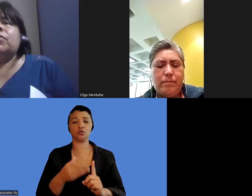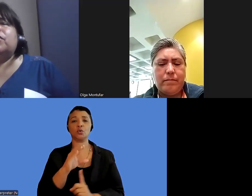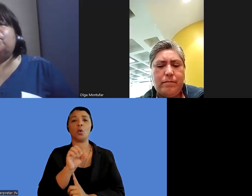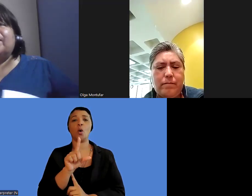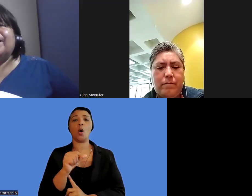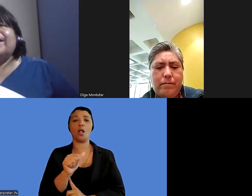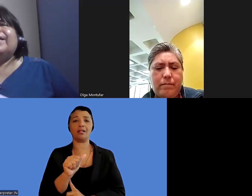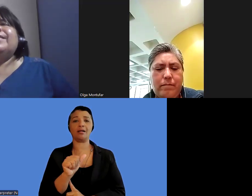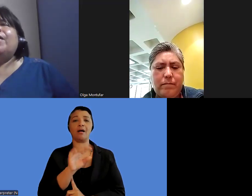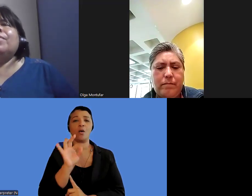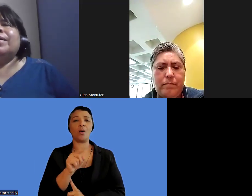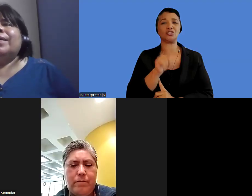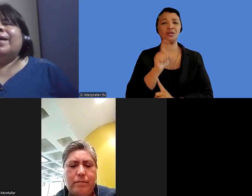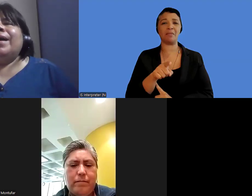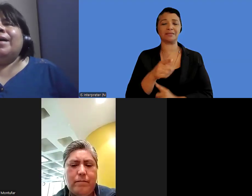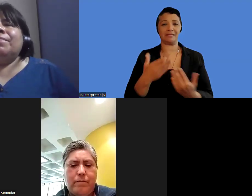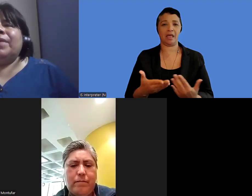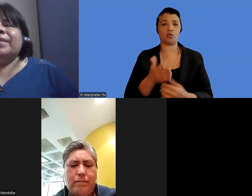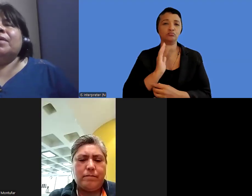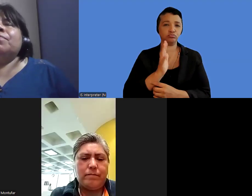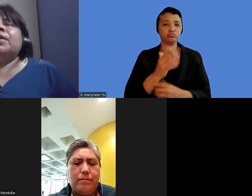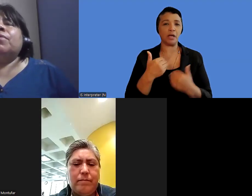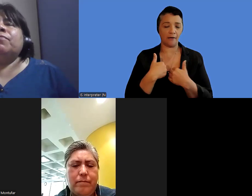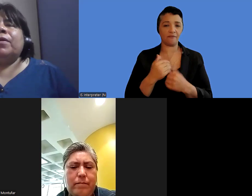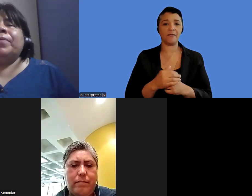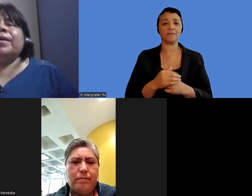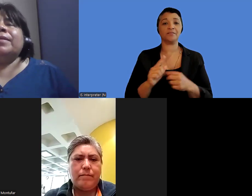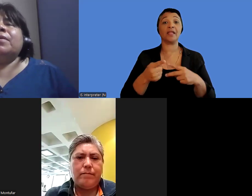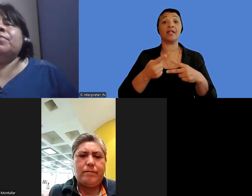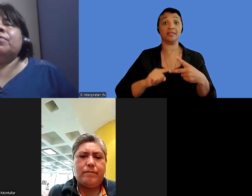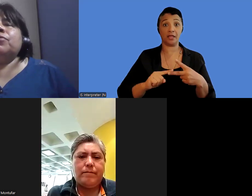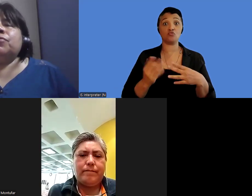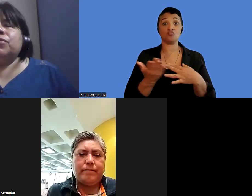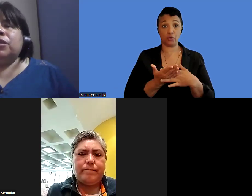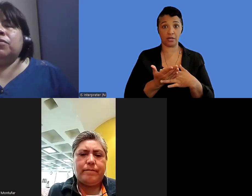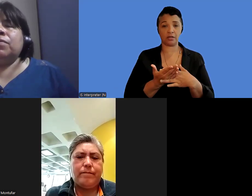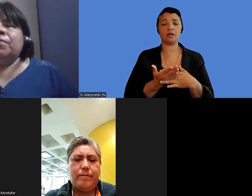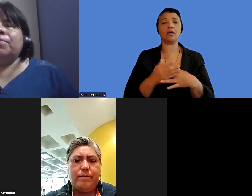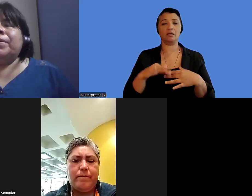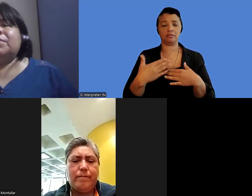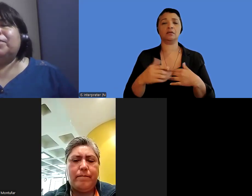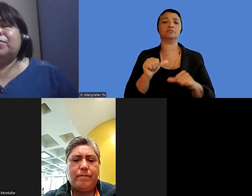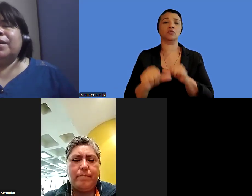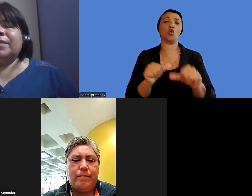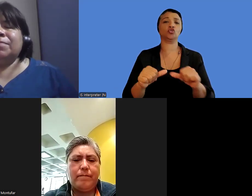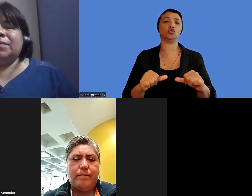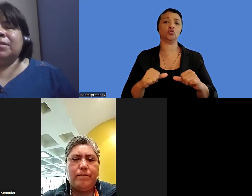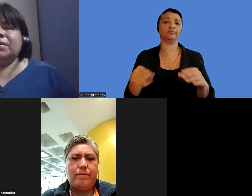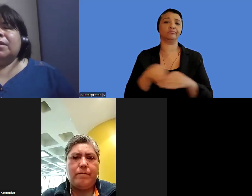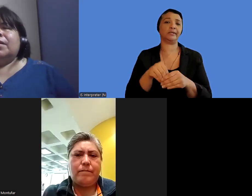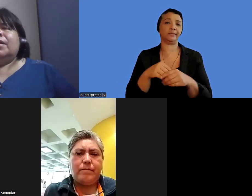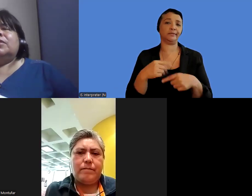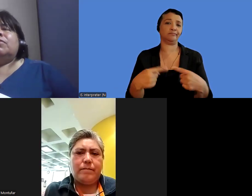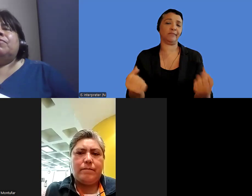needs to speak now. And then we are going for a break, and then we are going to continue our participatory